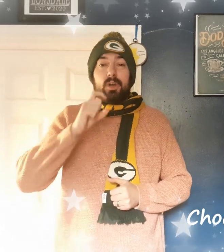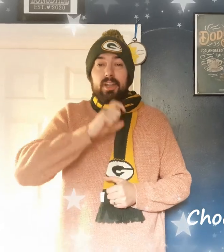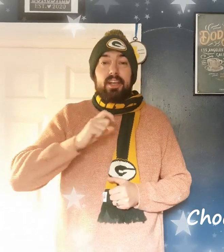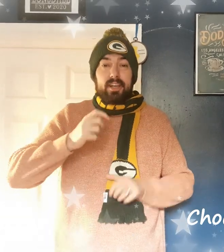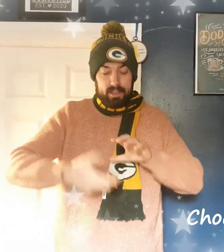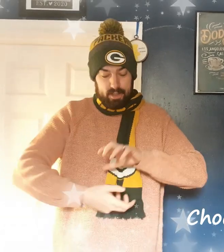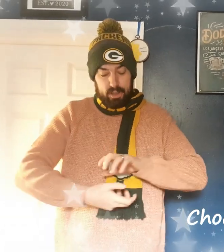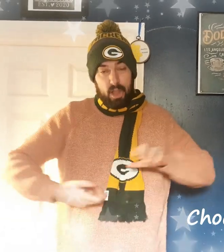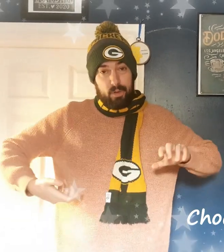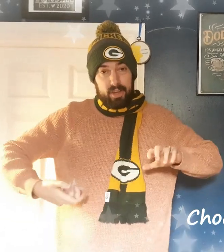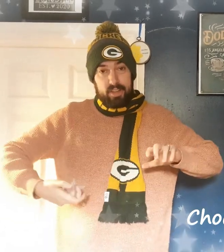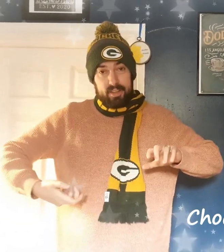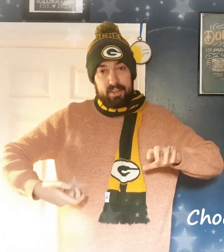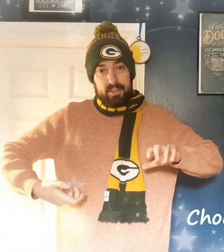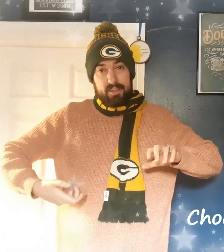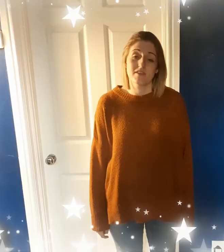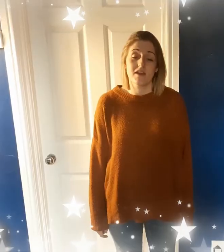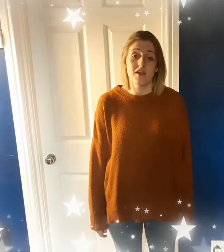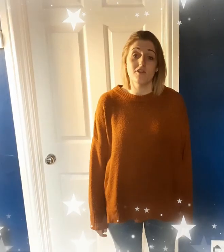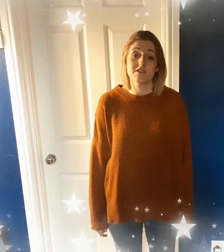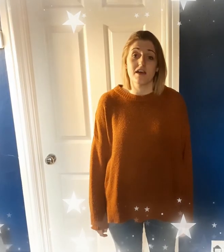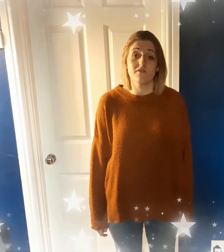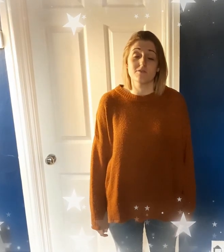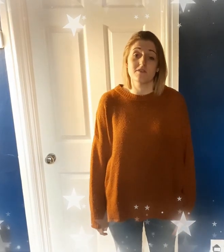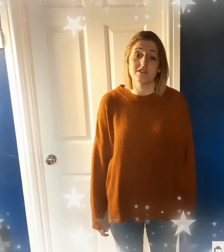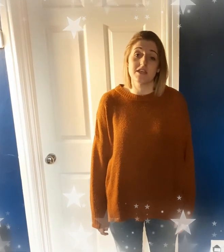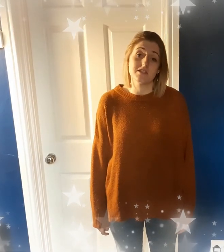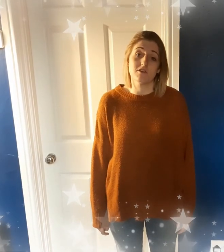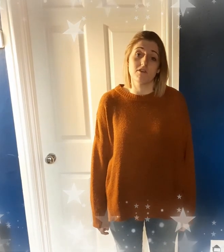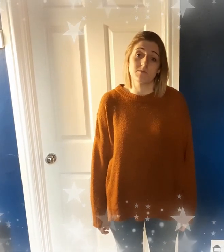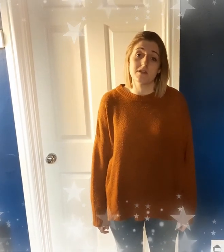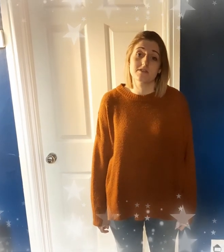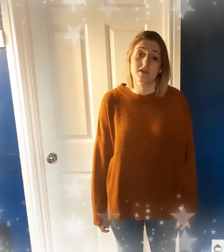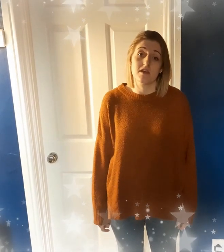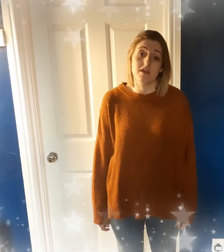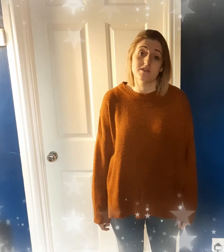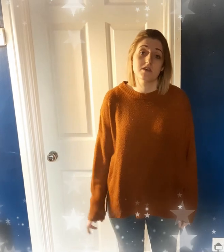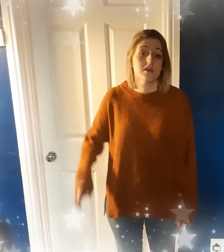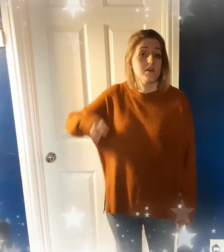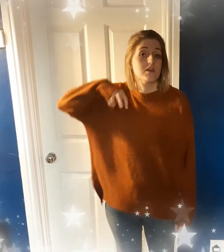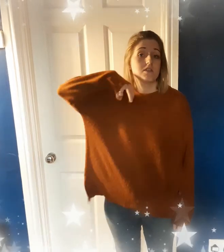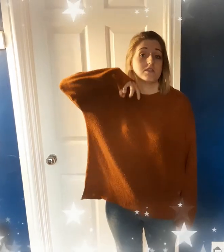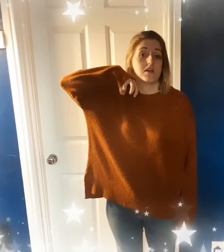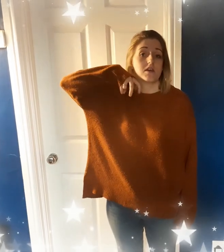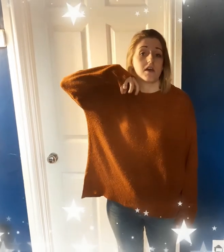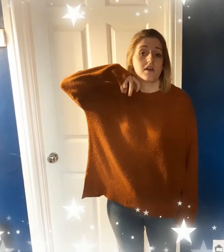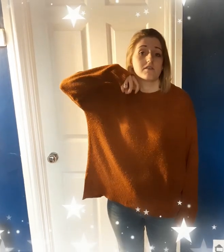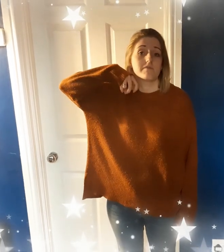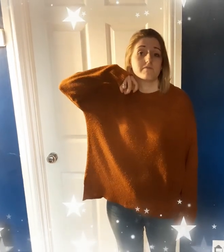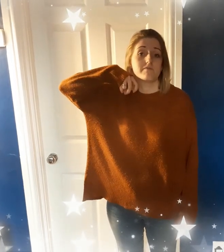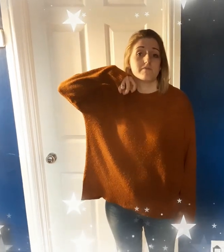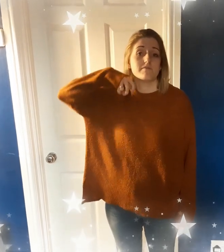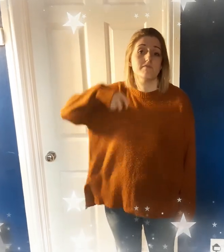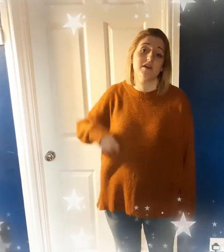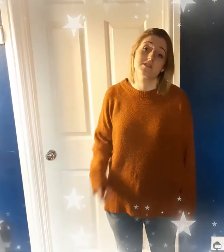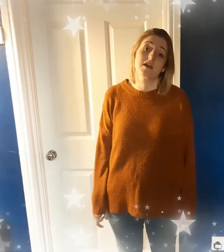chocolate log. Another sign for something tasty at Christmas is turkey. That sign